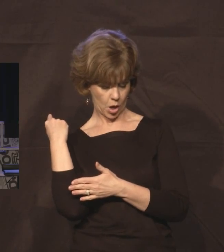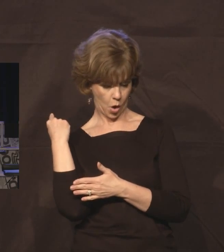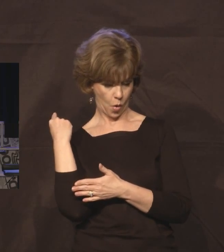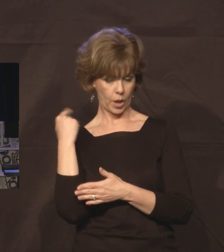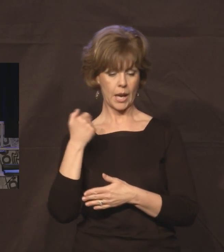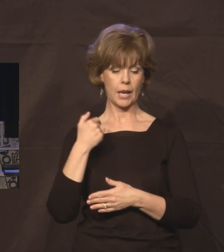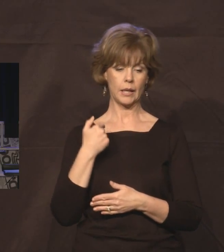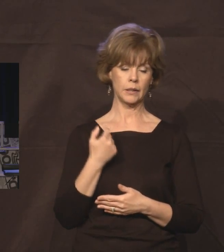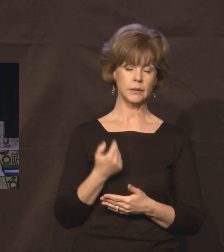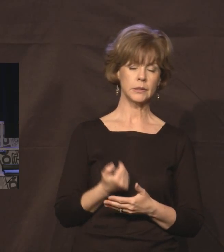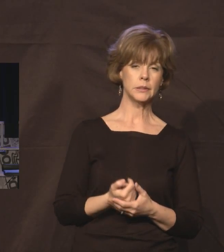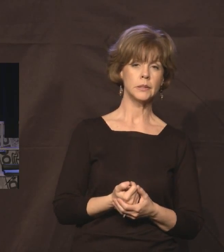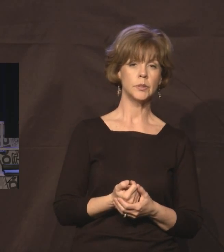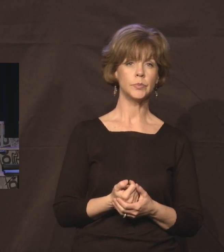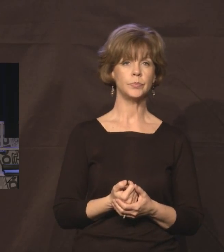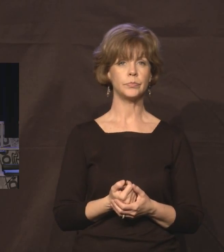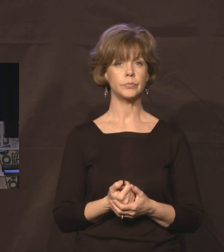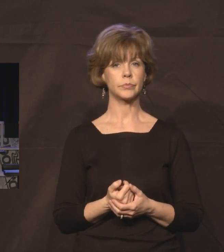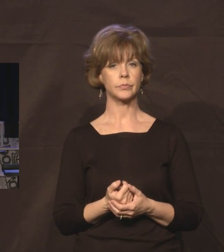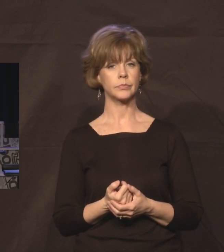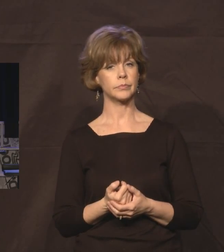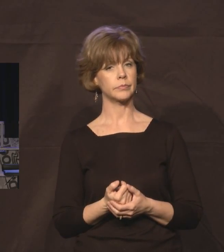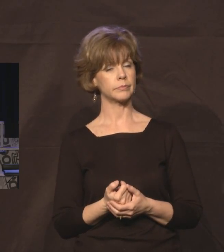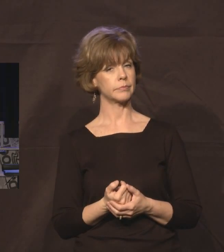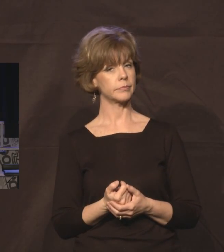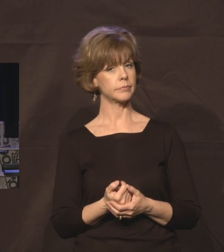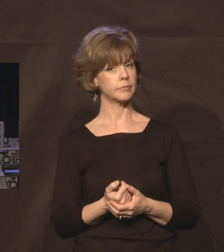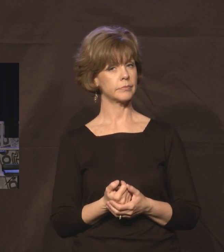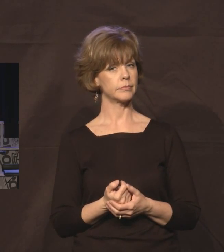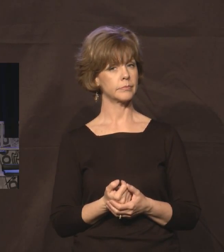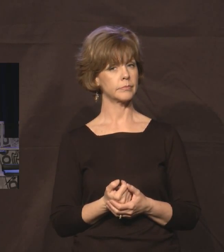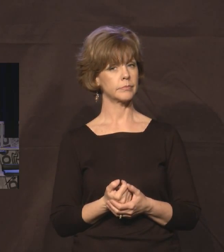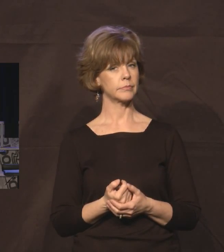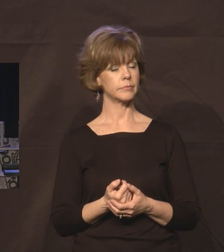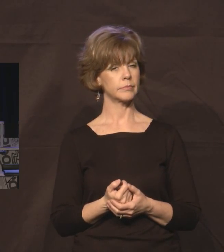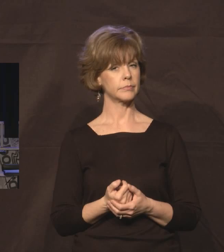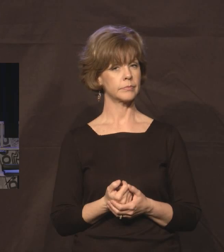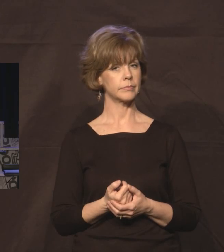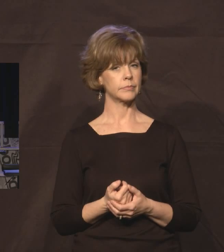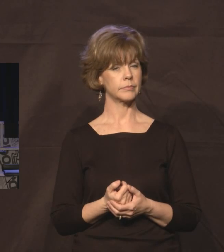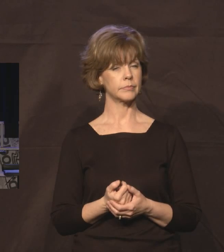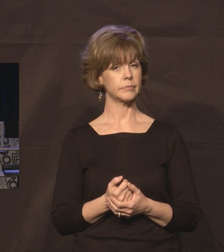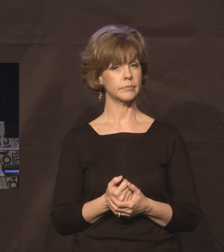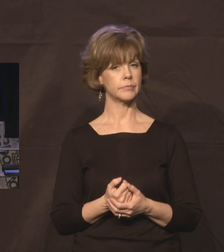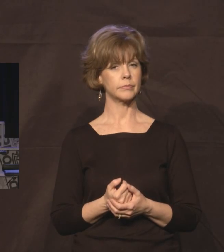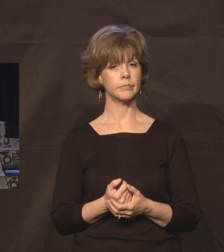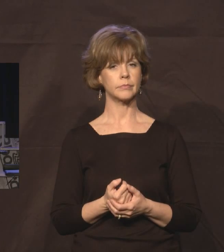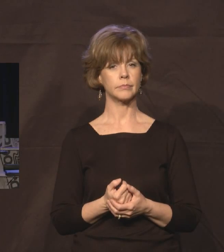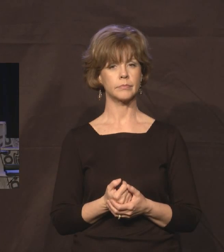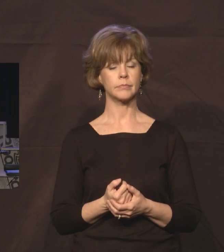and about a certain subject. And so, like, the last couple times I've went home, the last couple times she's up here, my mom has